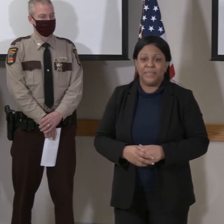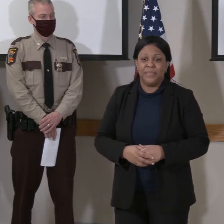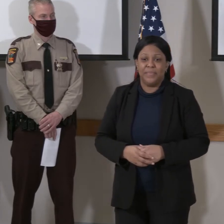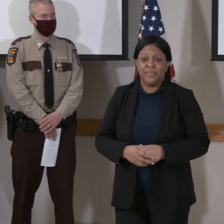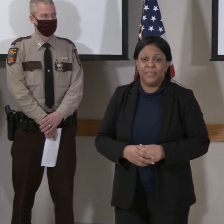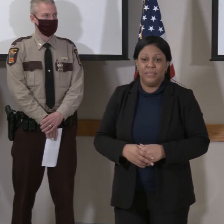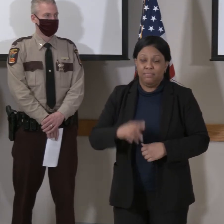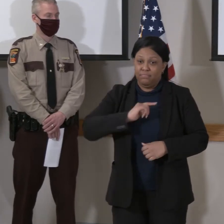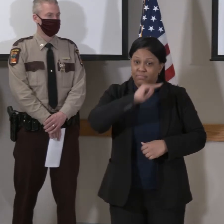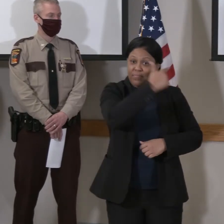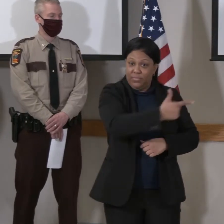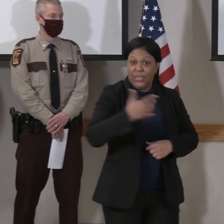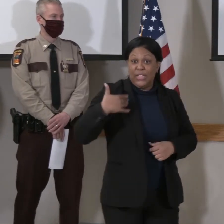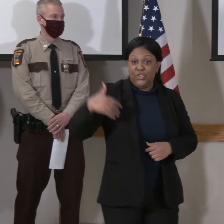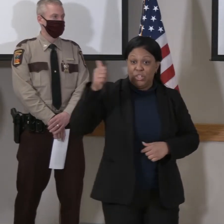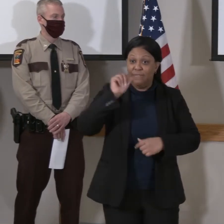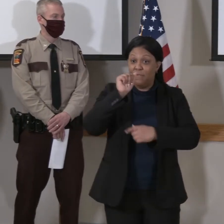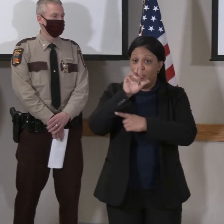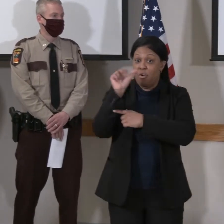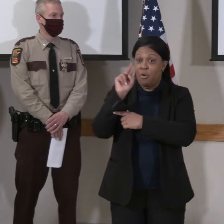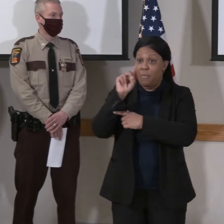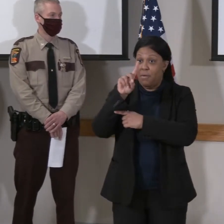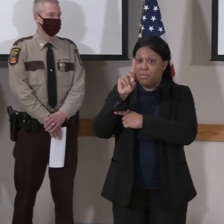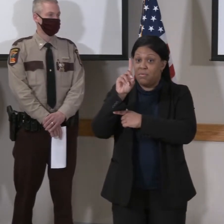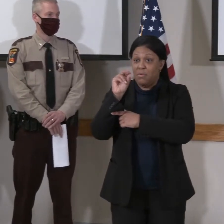Chief Arredondo.